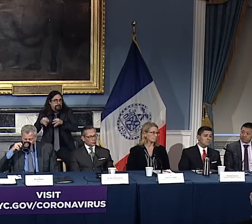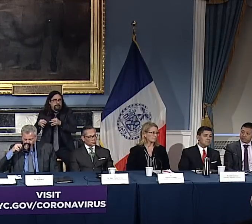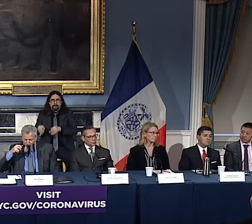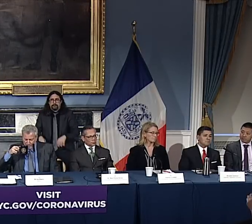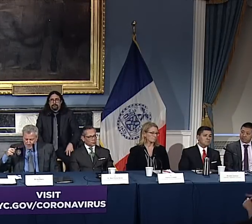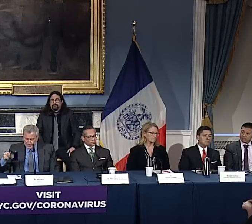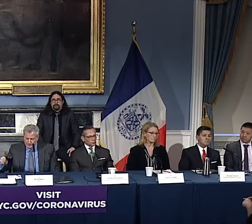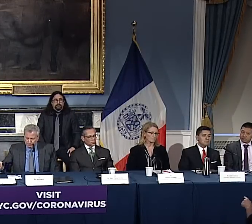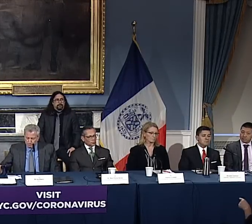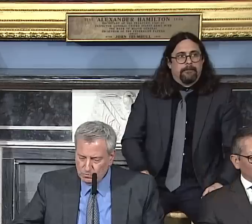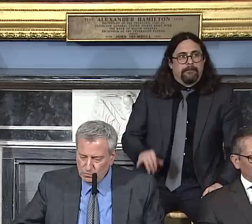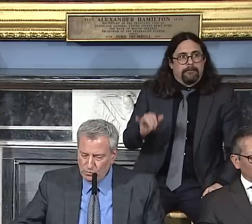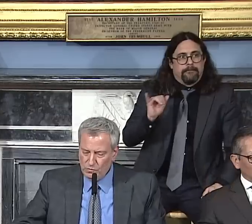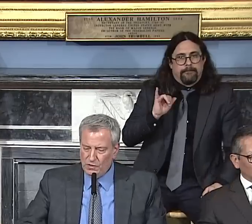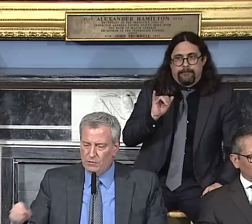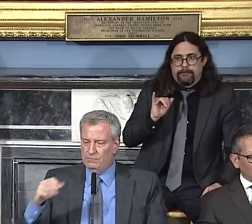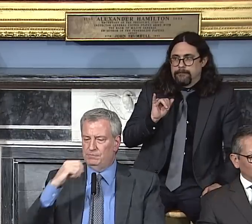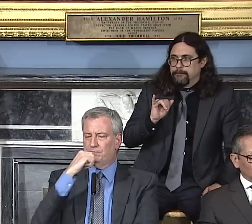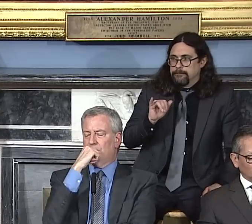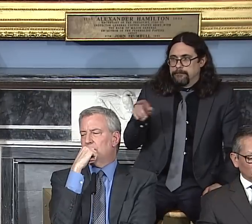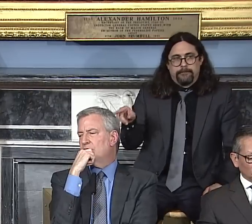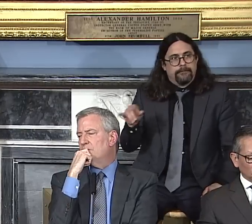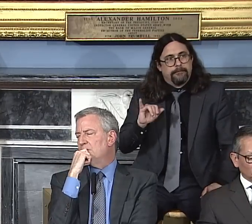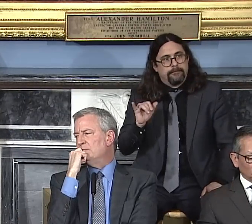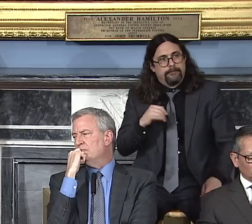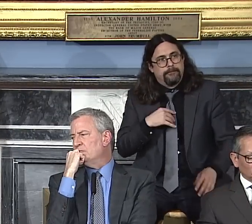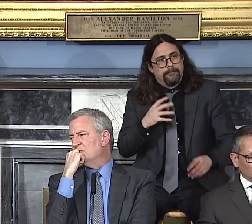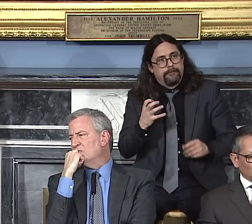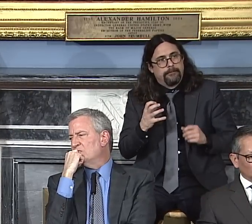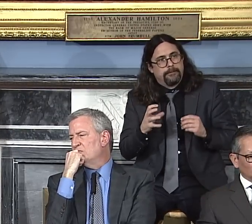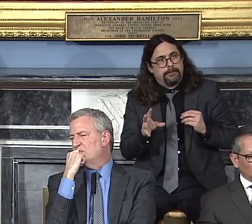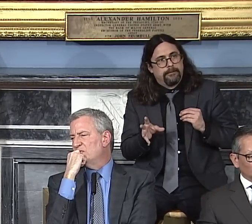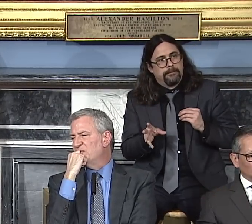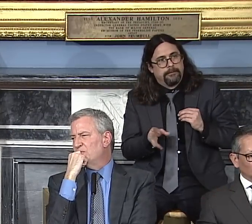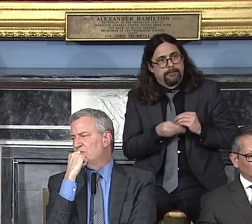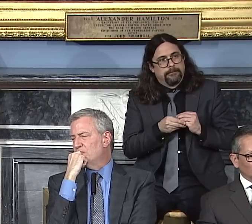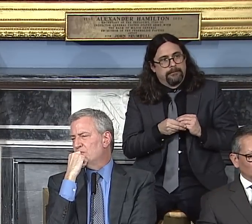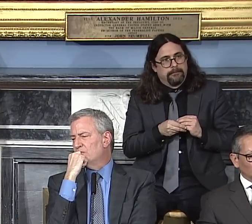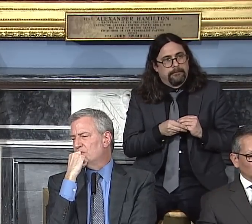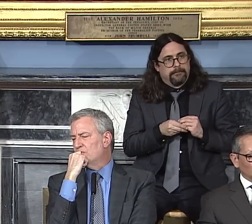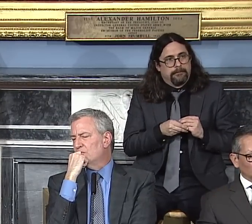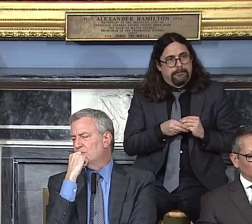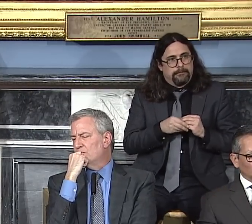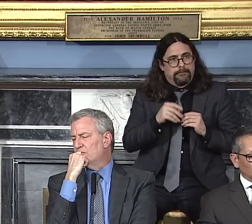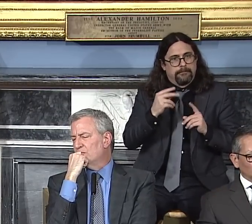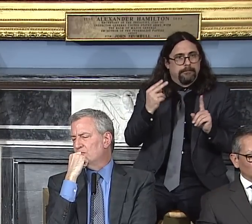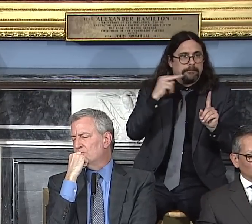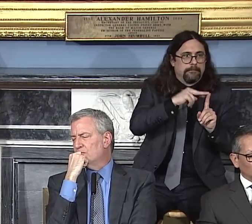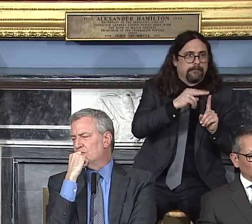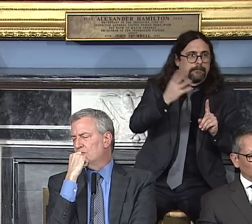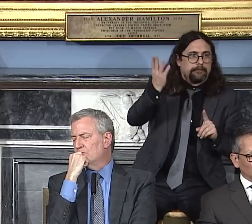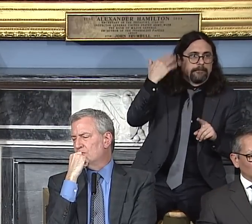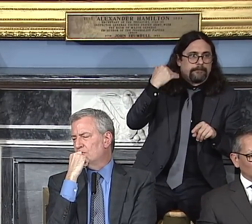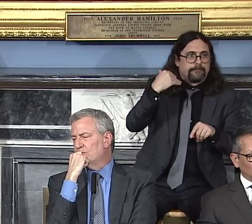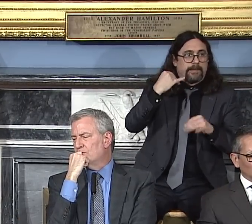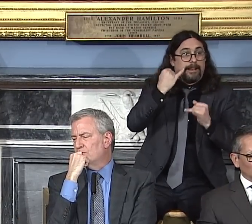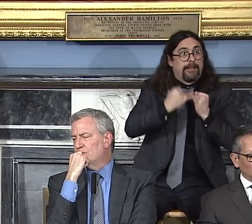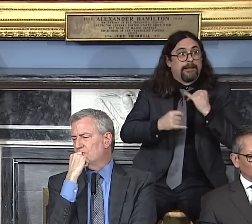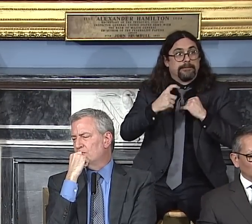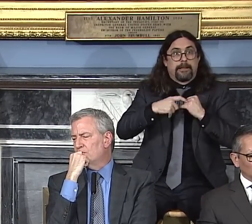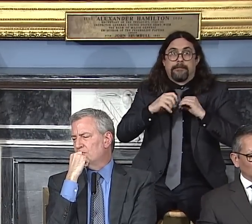we had during H1N1, which was the last time the world saw a pandemic, as well as what we're learning